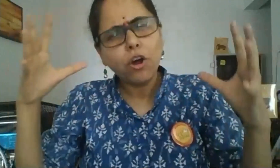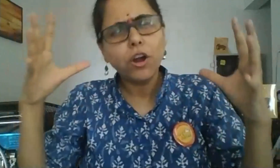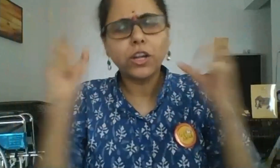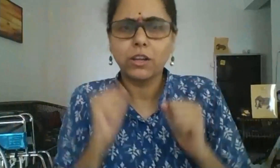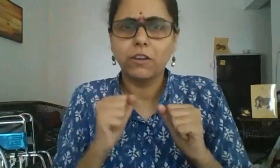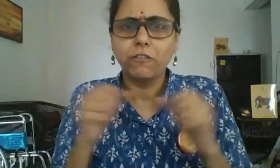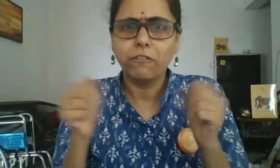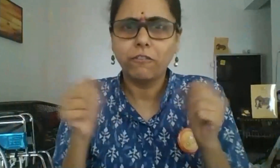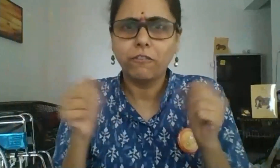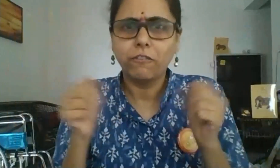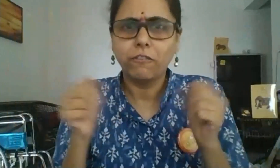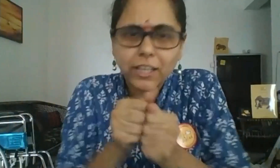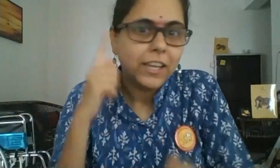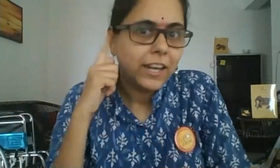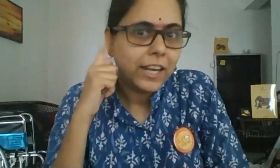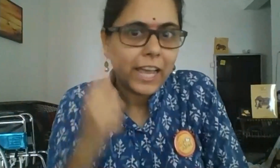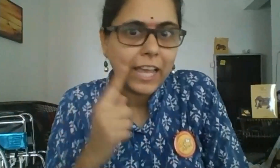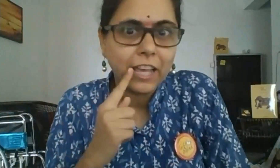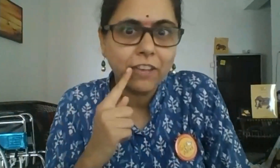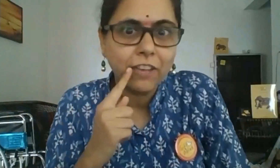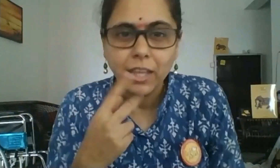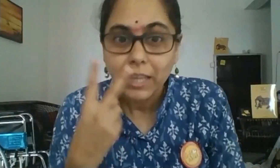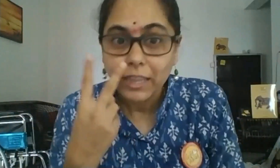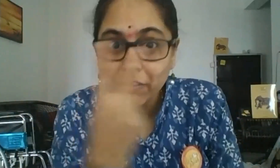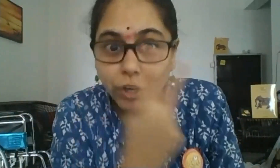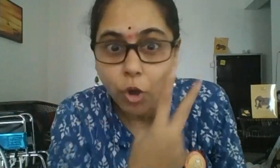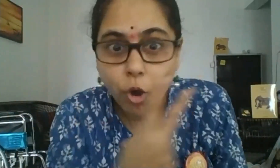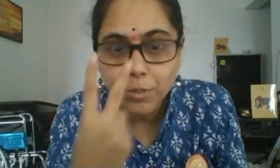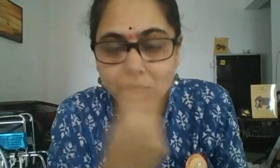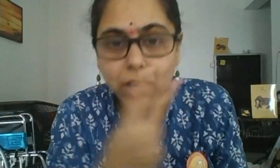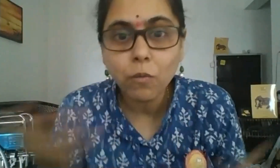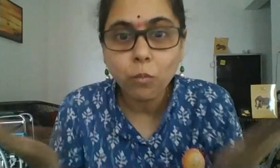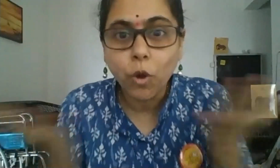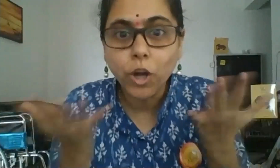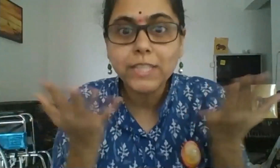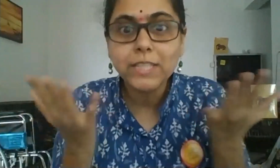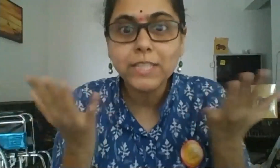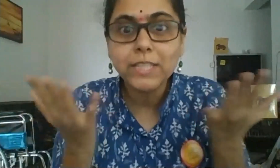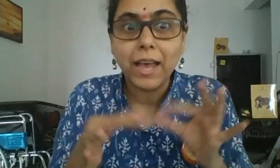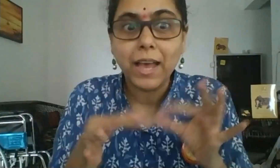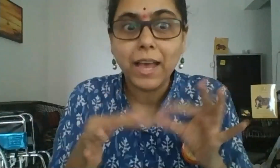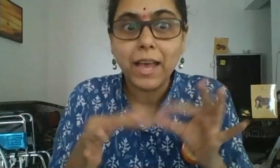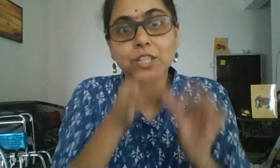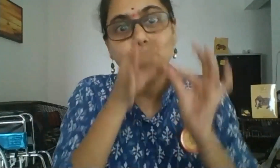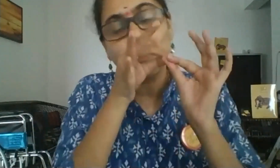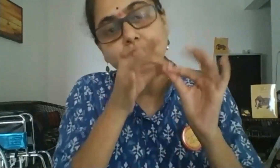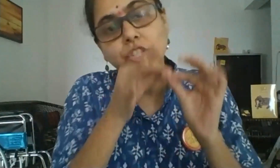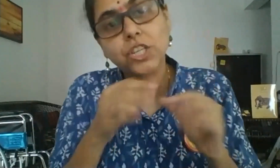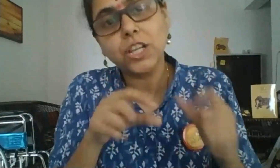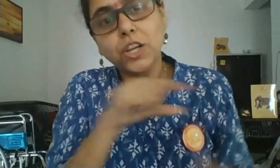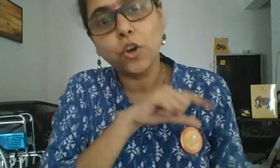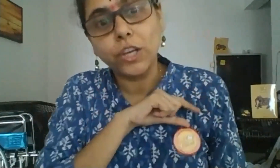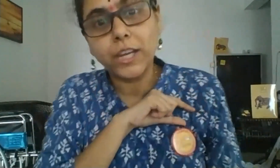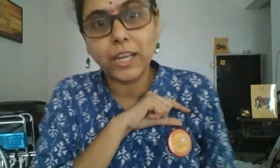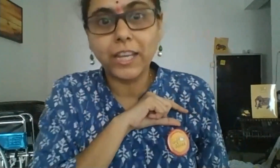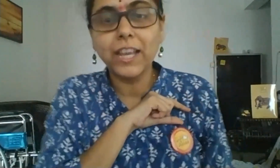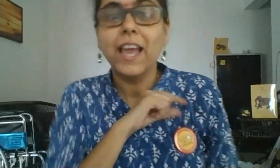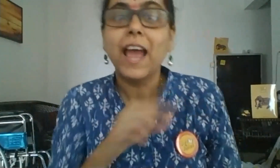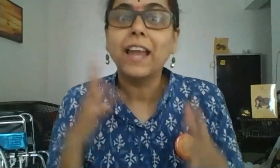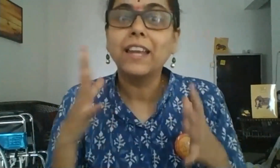lot deaf, they will observe what is my special quality and give